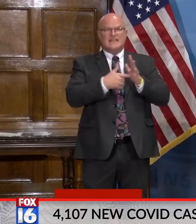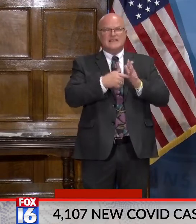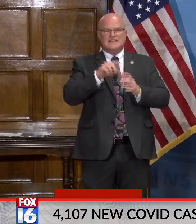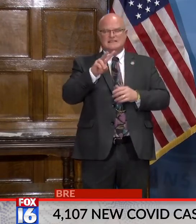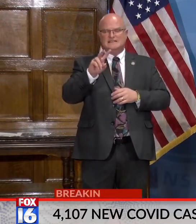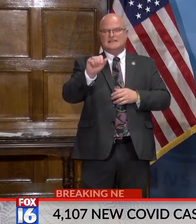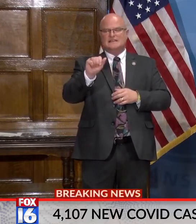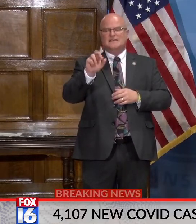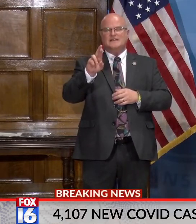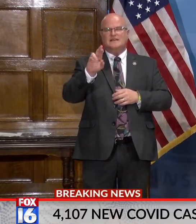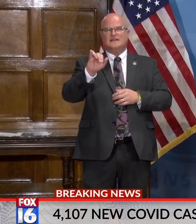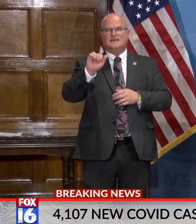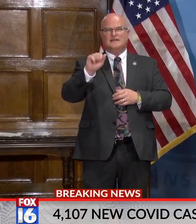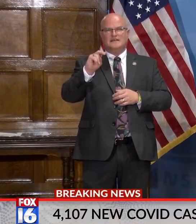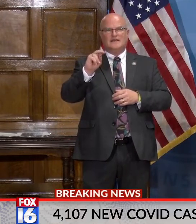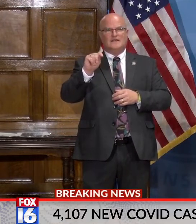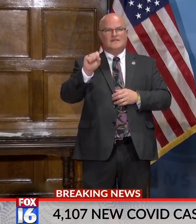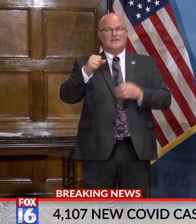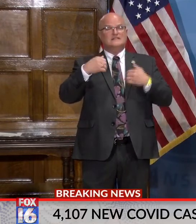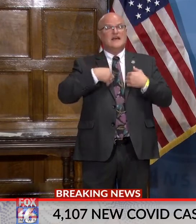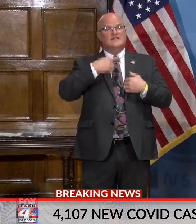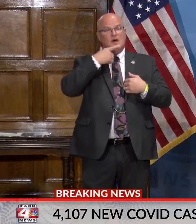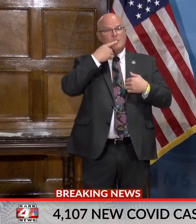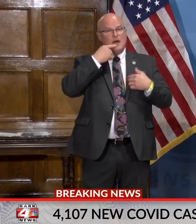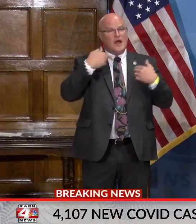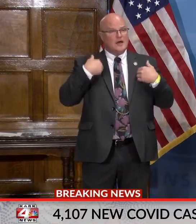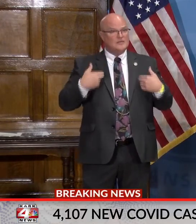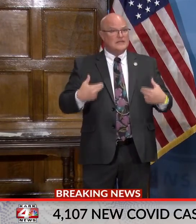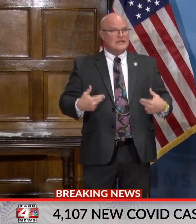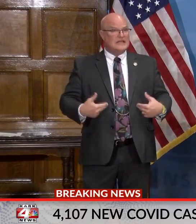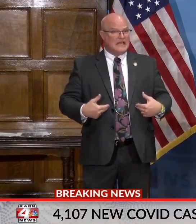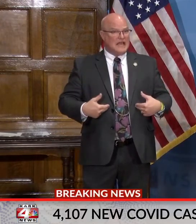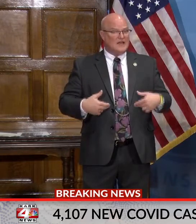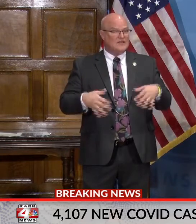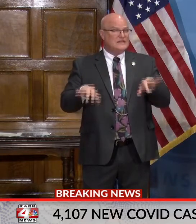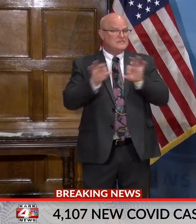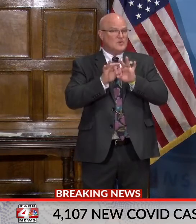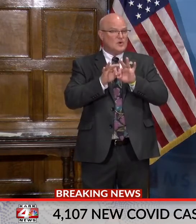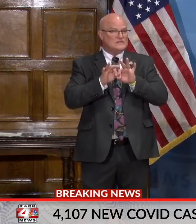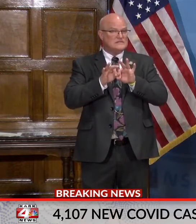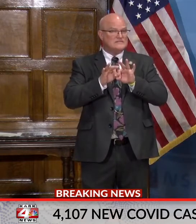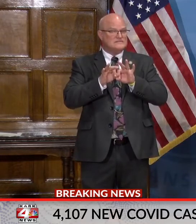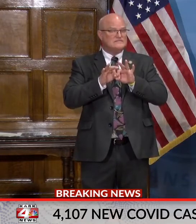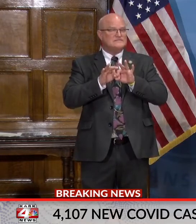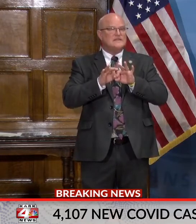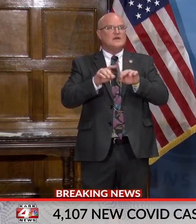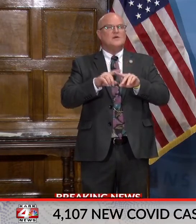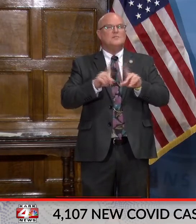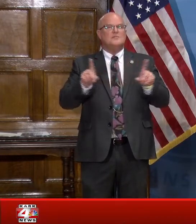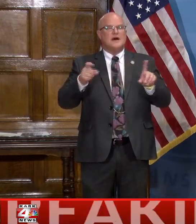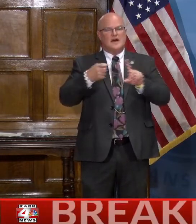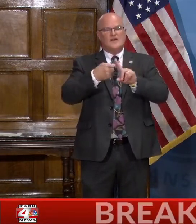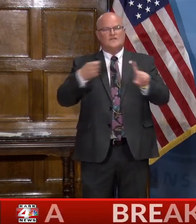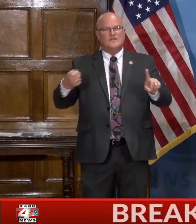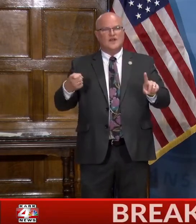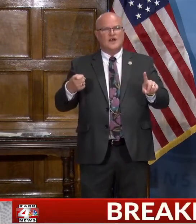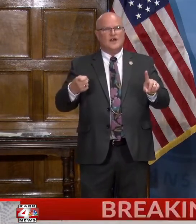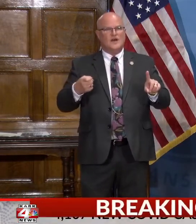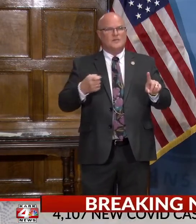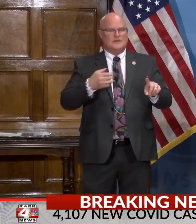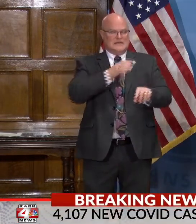variants have public health importance and consequences, but from a clinical